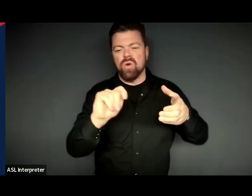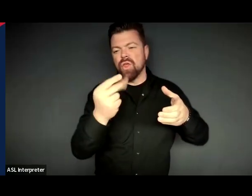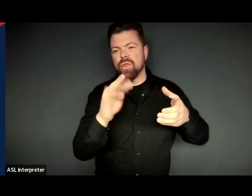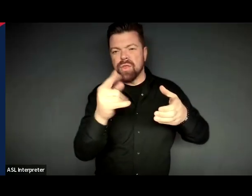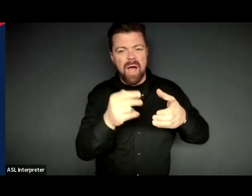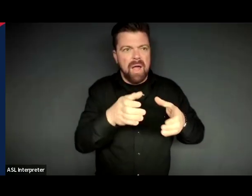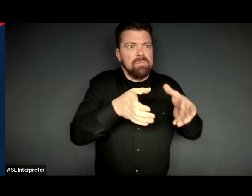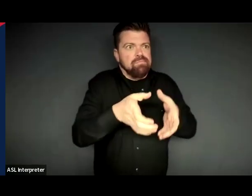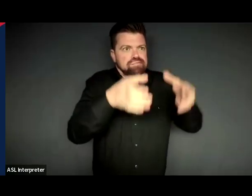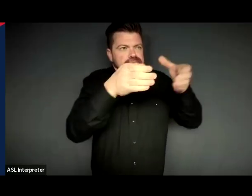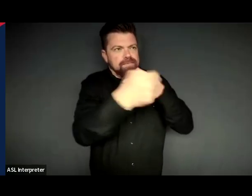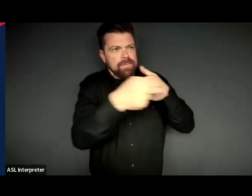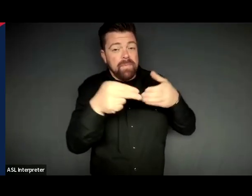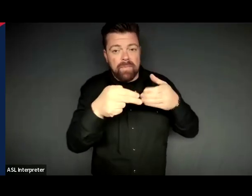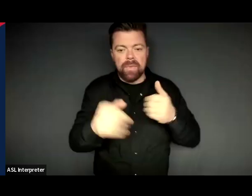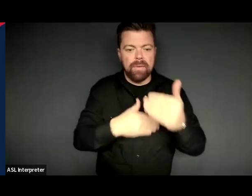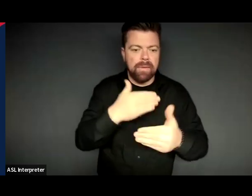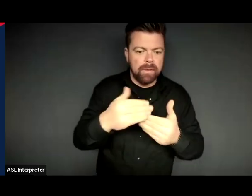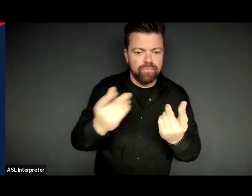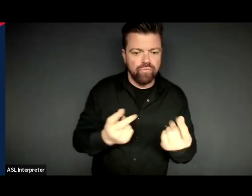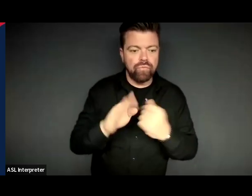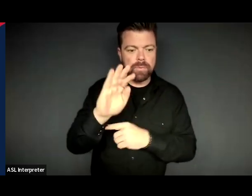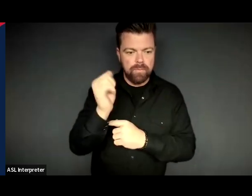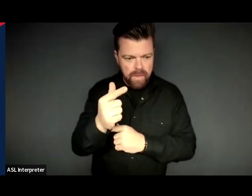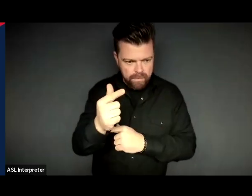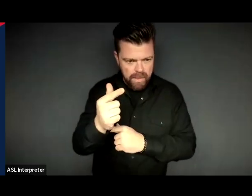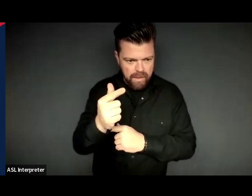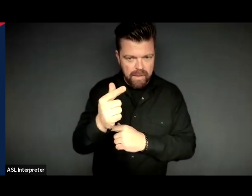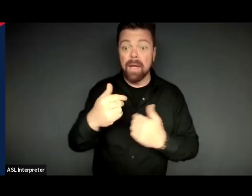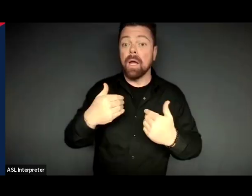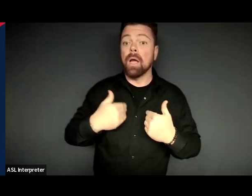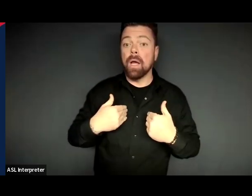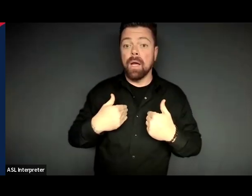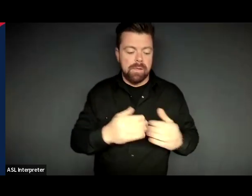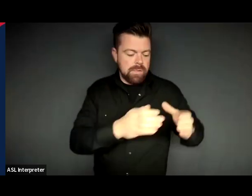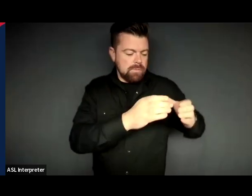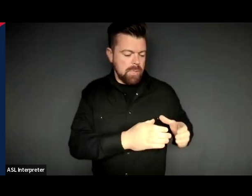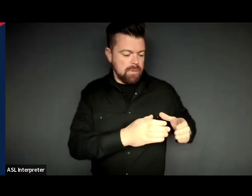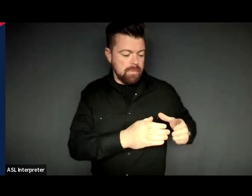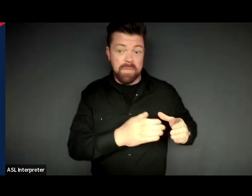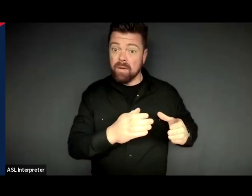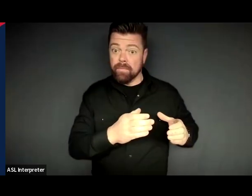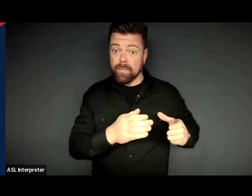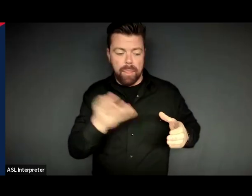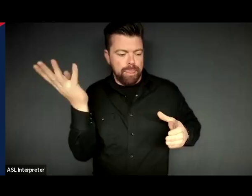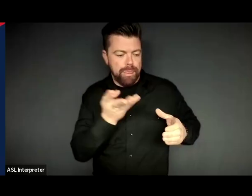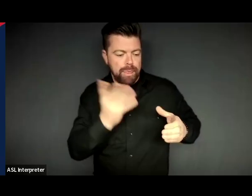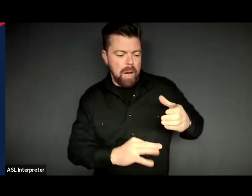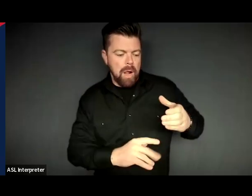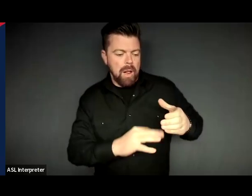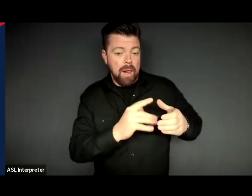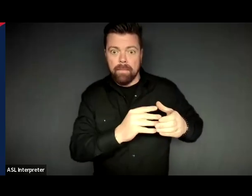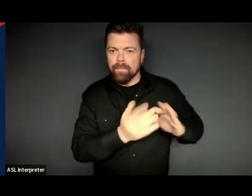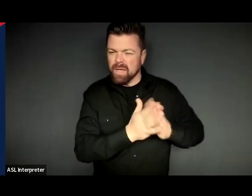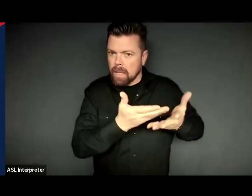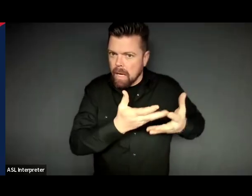tension so it doesn't drop down off your leg. But then as the bag fills, the bag becomes heavier when urine's in it. So the pressure